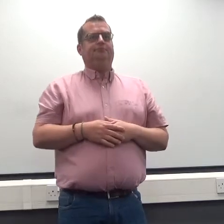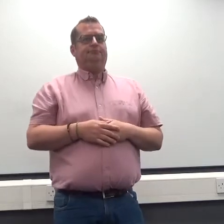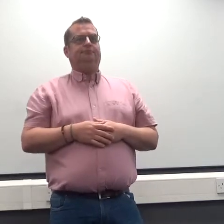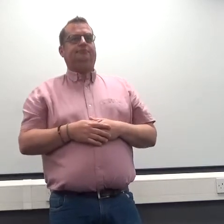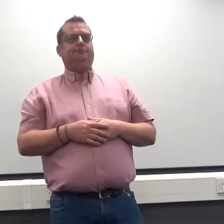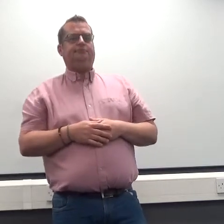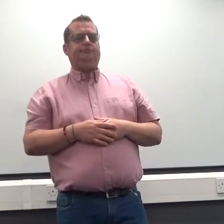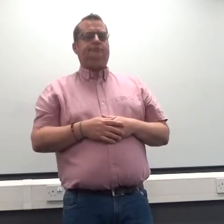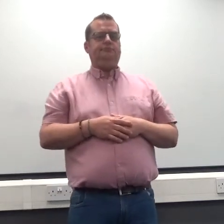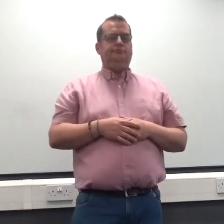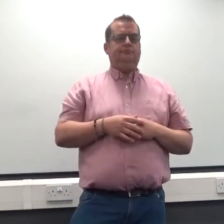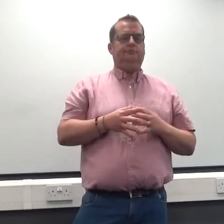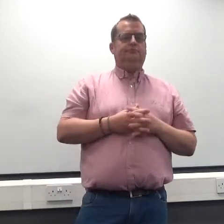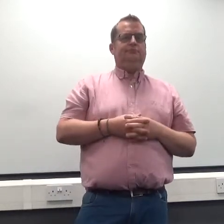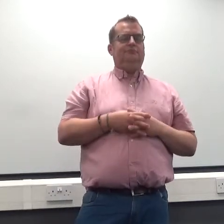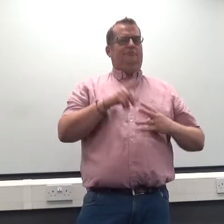secure funding for interpreters.